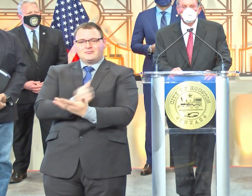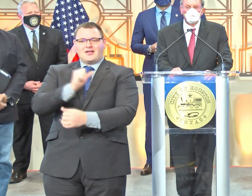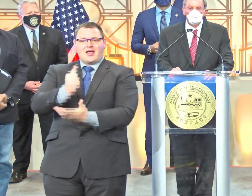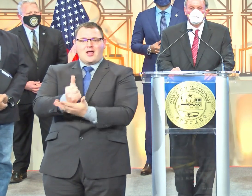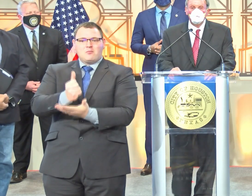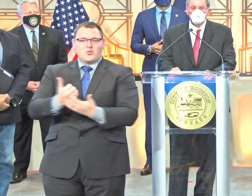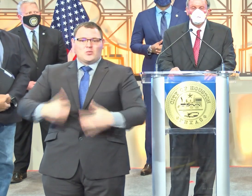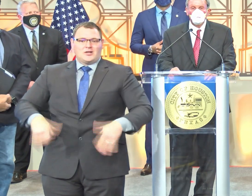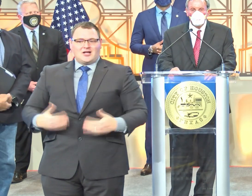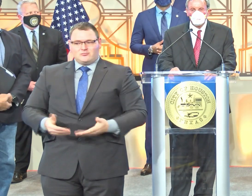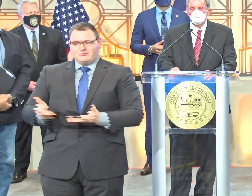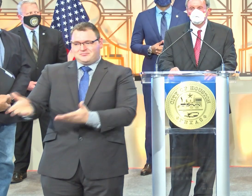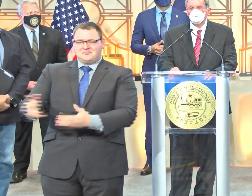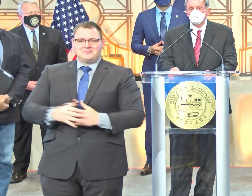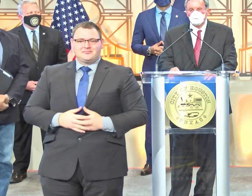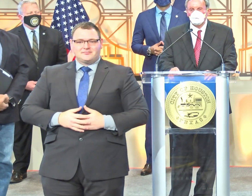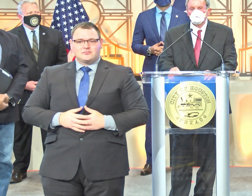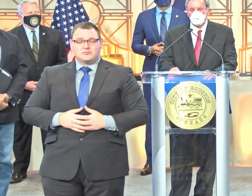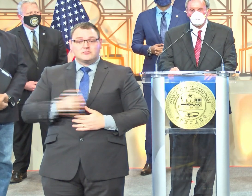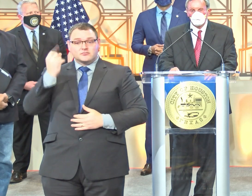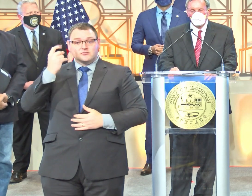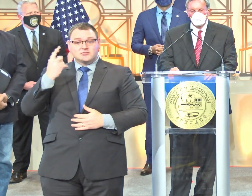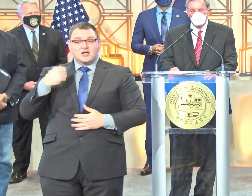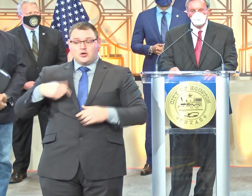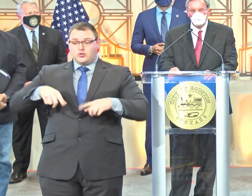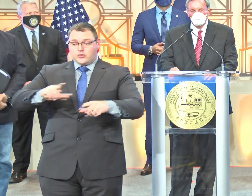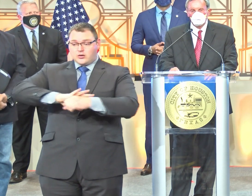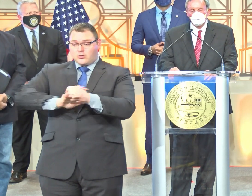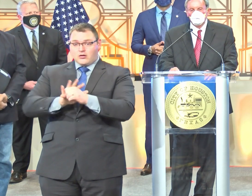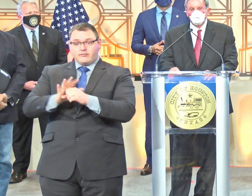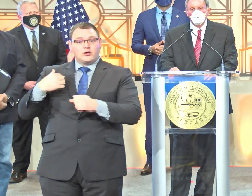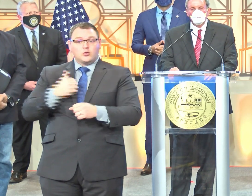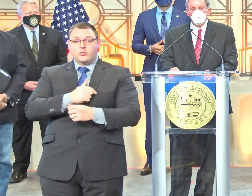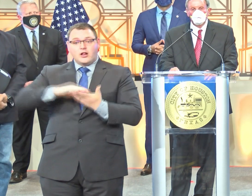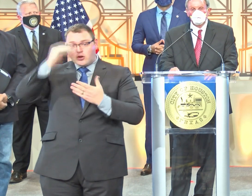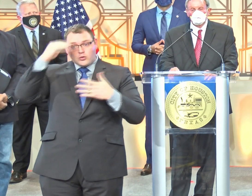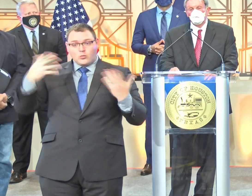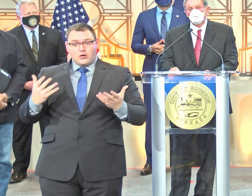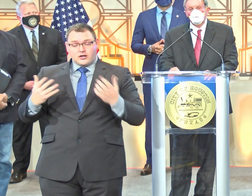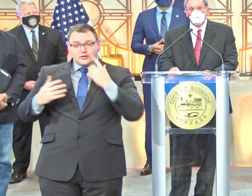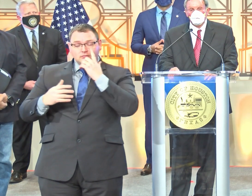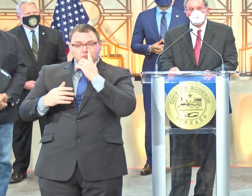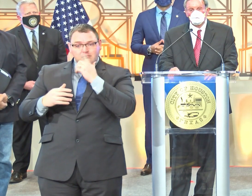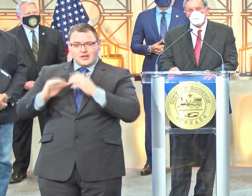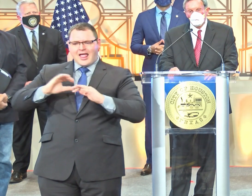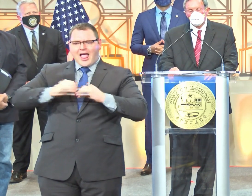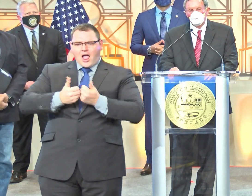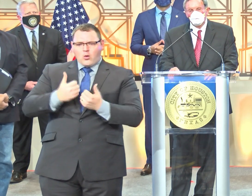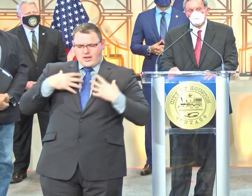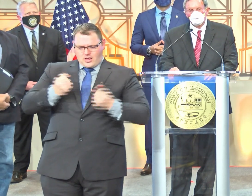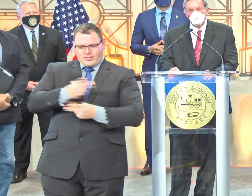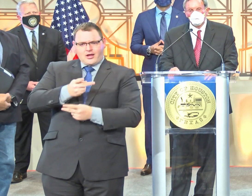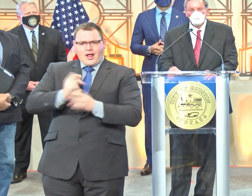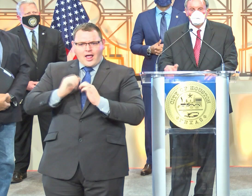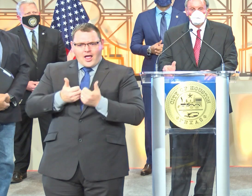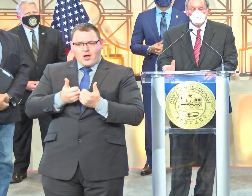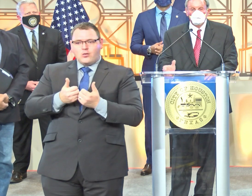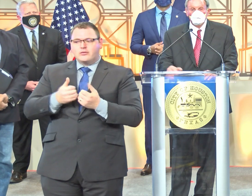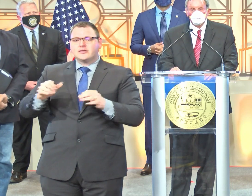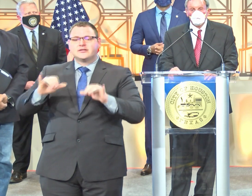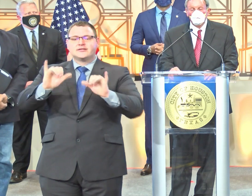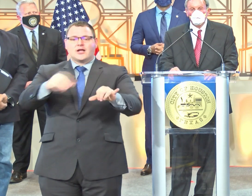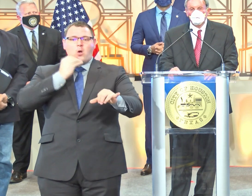led by Jessica Preham, Anna Roush, and Sarah Martinez, who have really worked day in, day